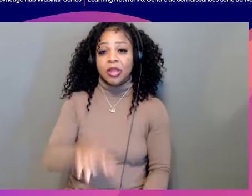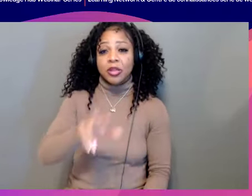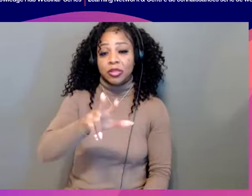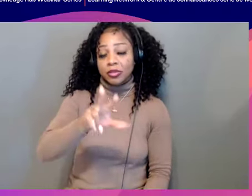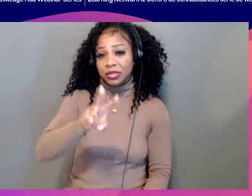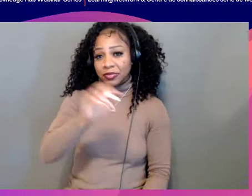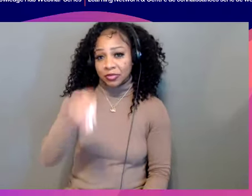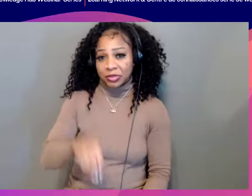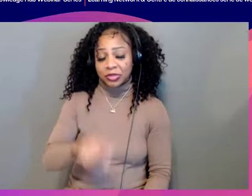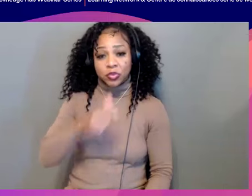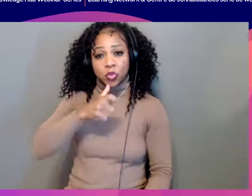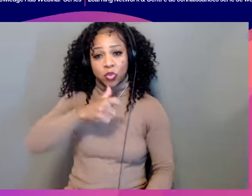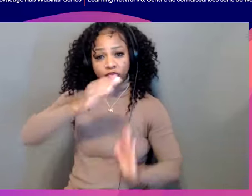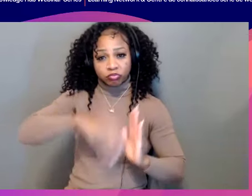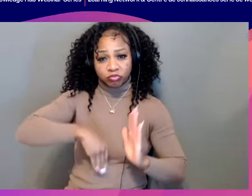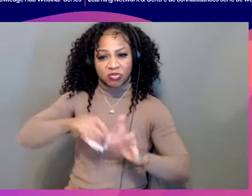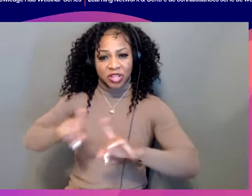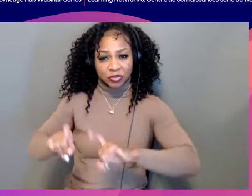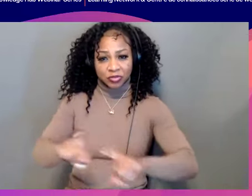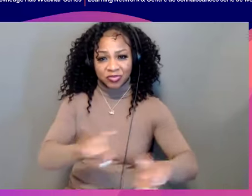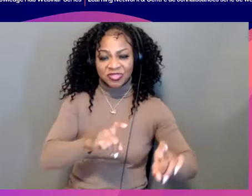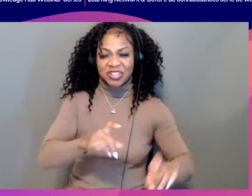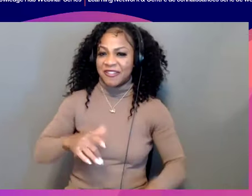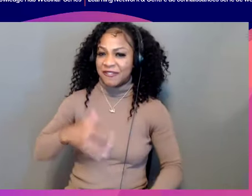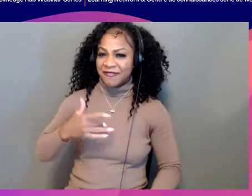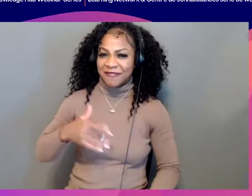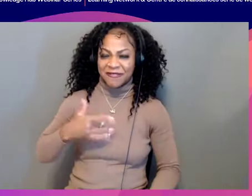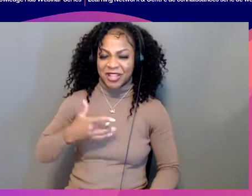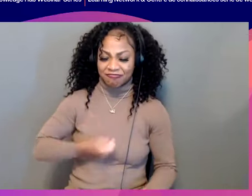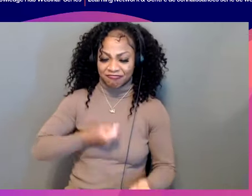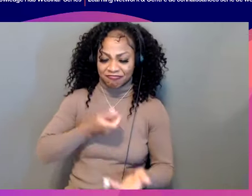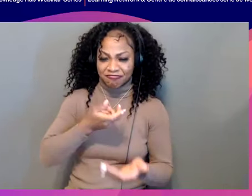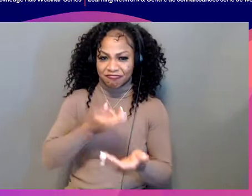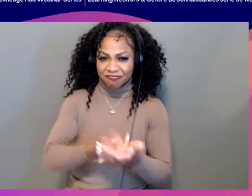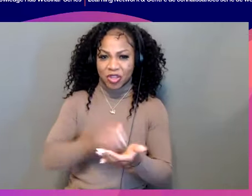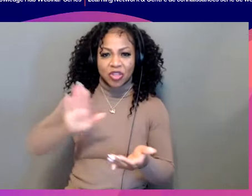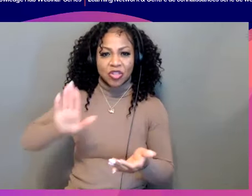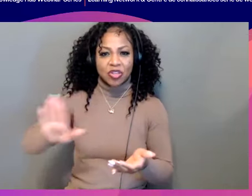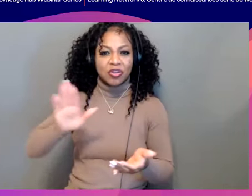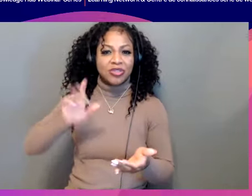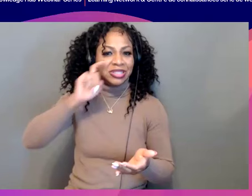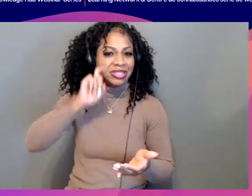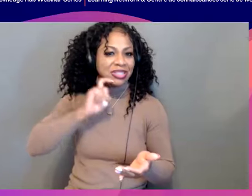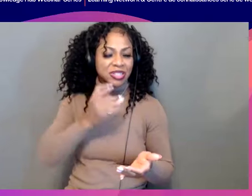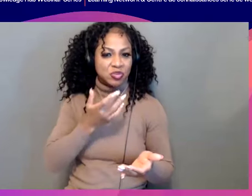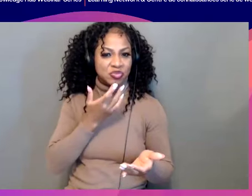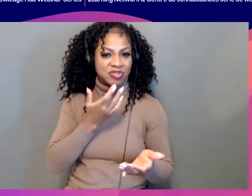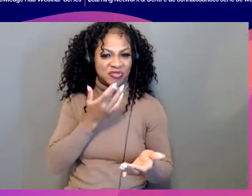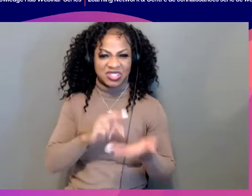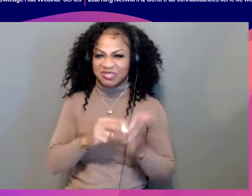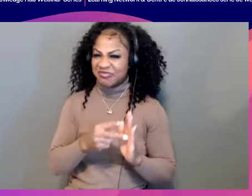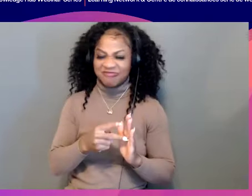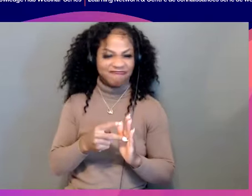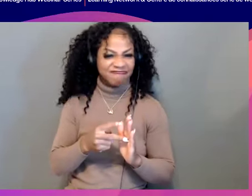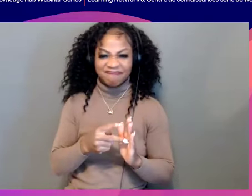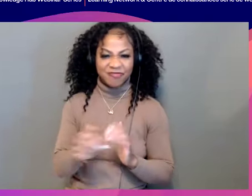37% of respondents felt that sharing information about their sexual orientation would reduce their chances of being hired